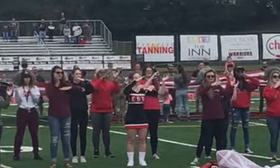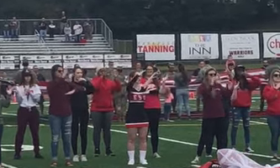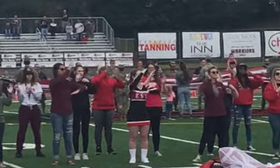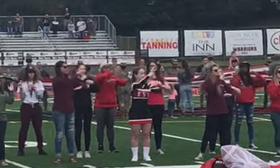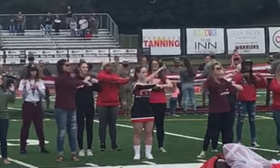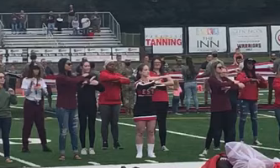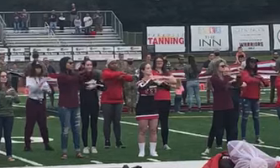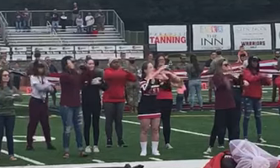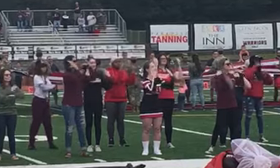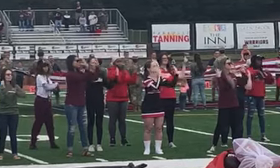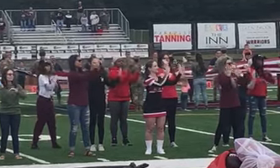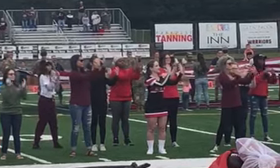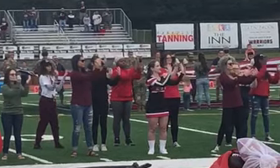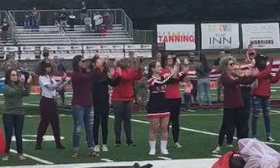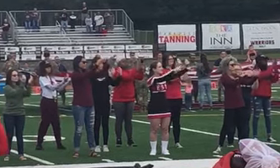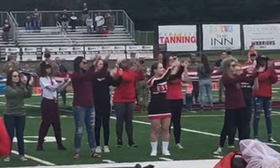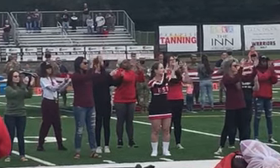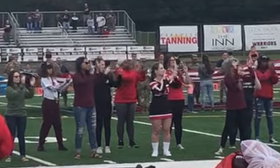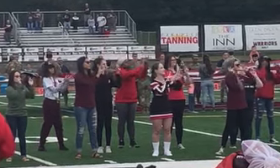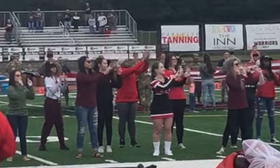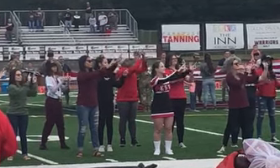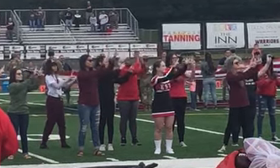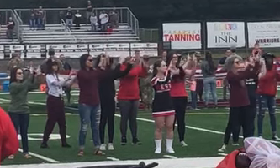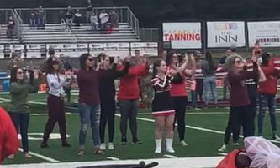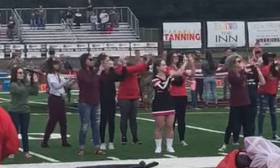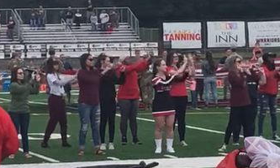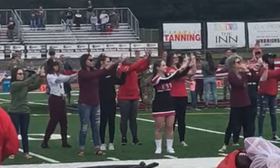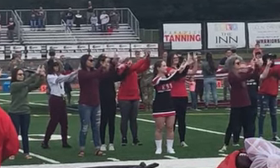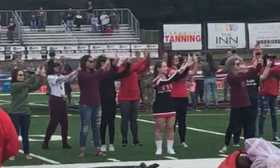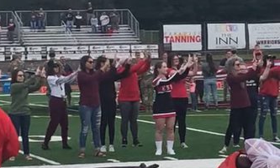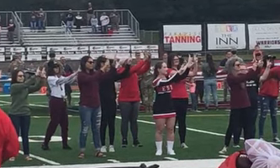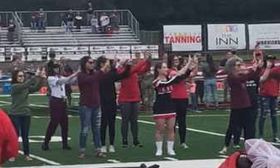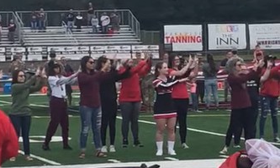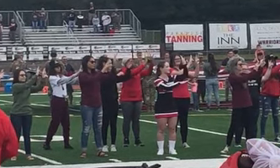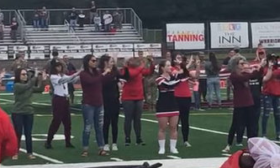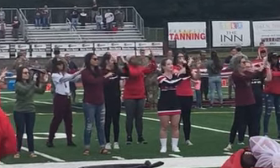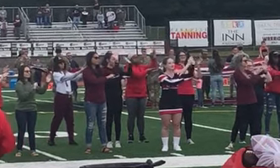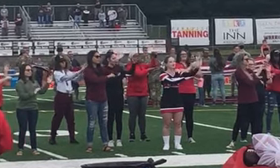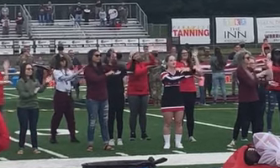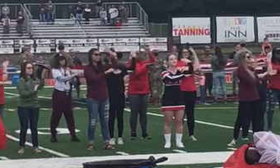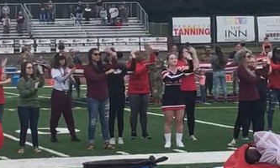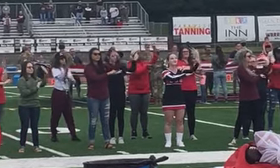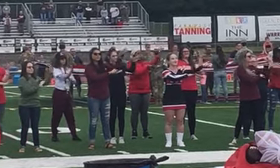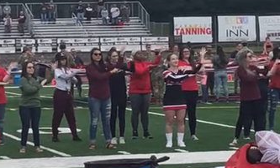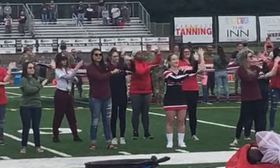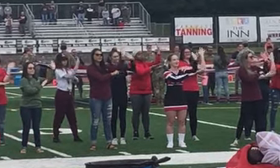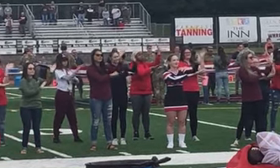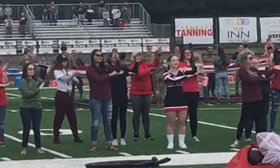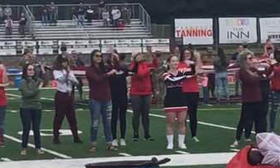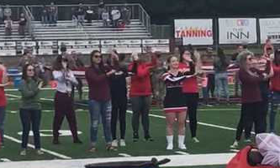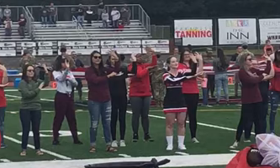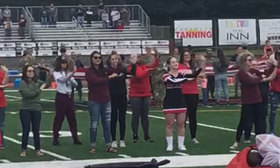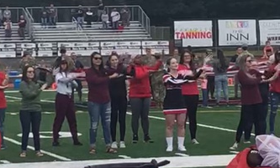O'er the ramparts we watched were so gallantly